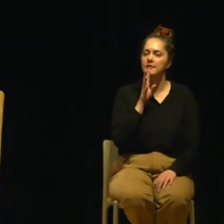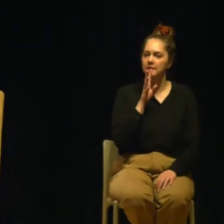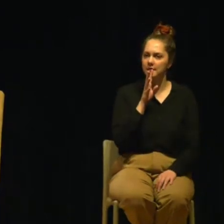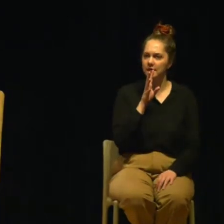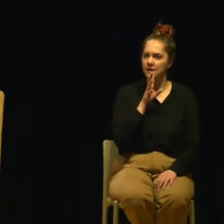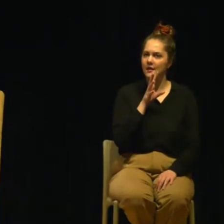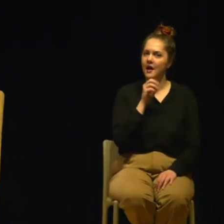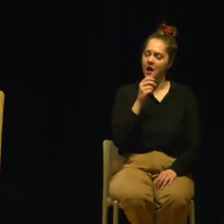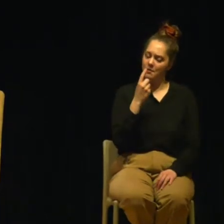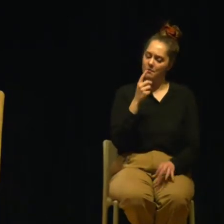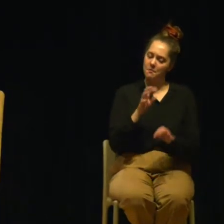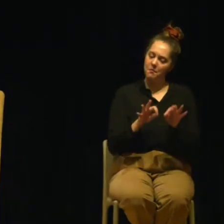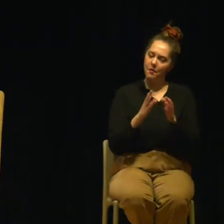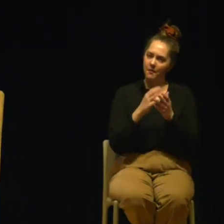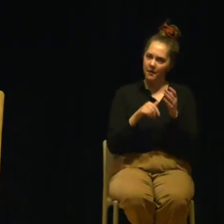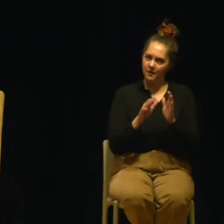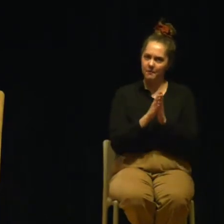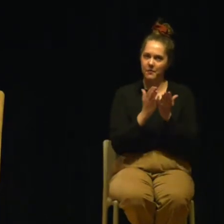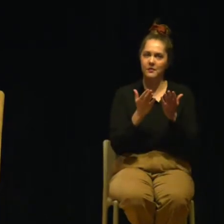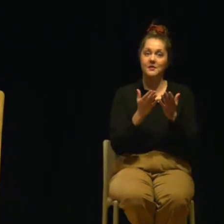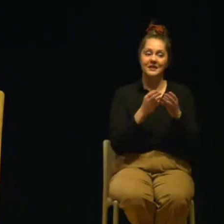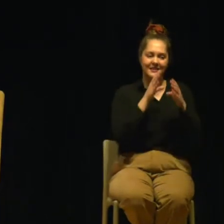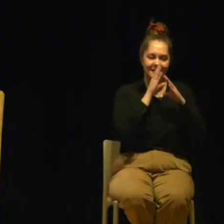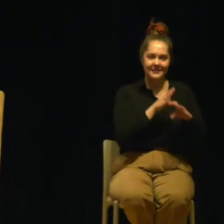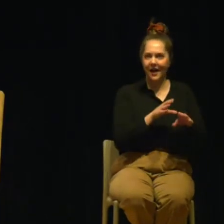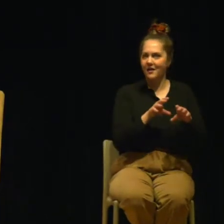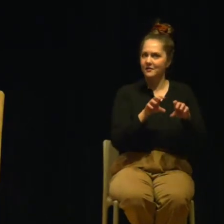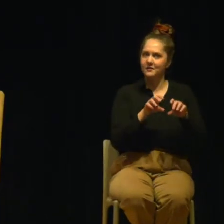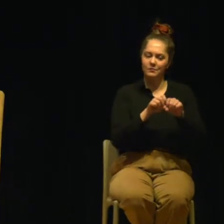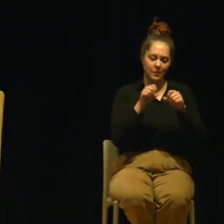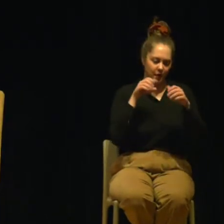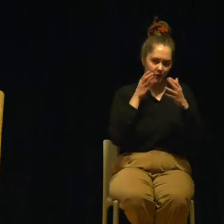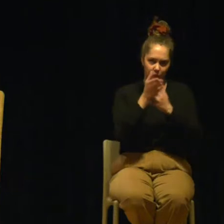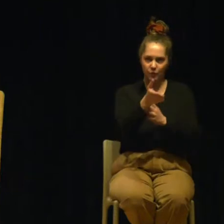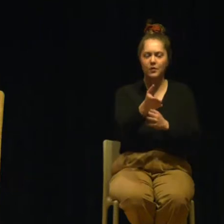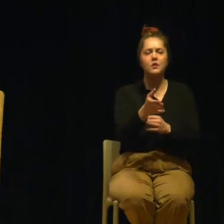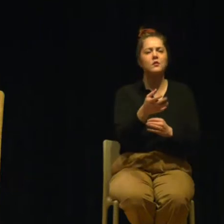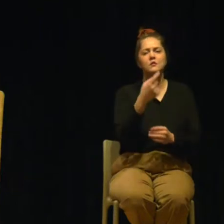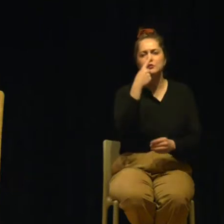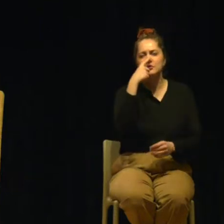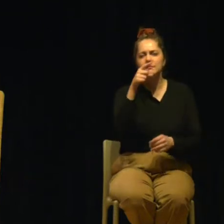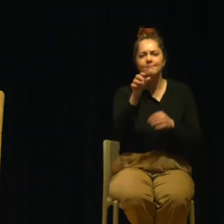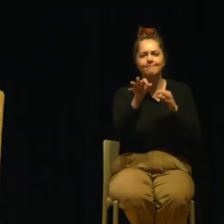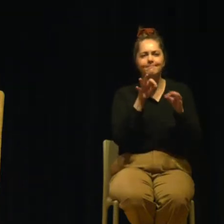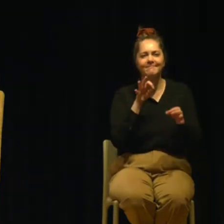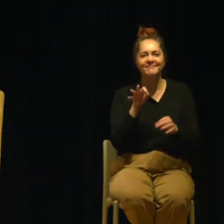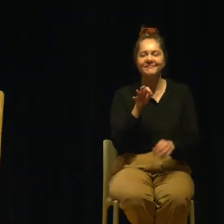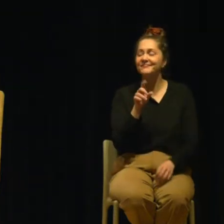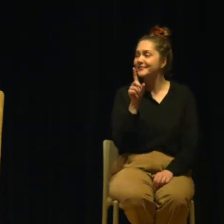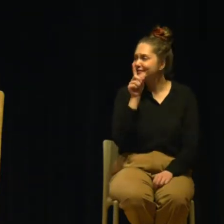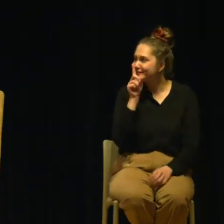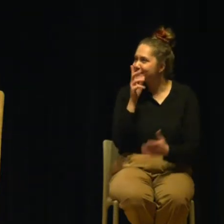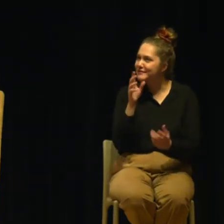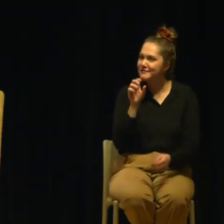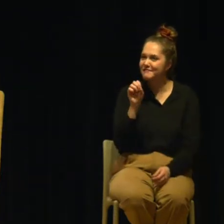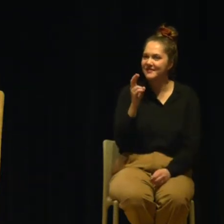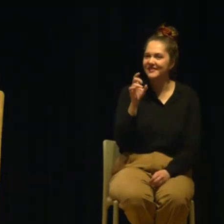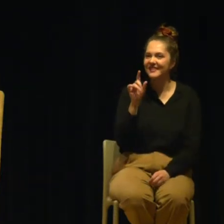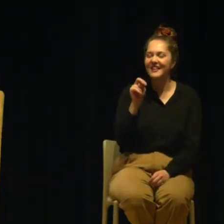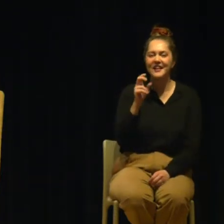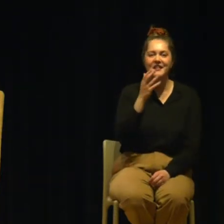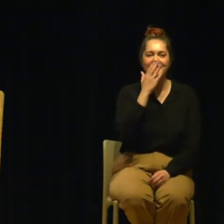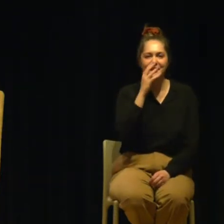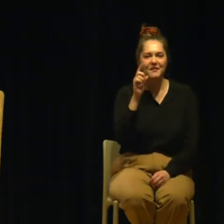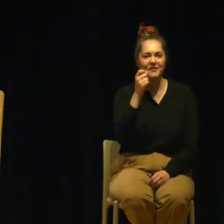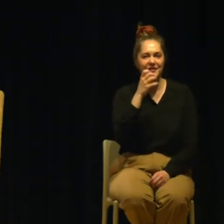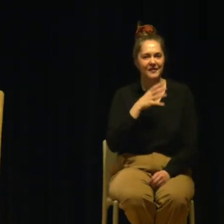a key part of this book is breaking through silence. So can you just share with us what you meant by that? Sure. Thank you very much, Sherilyn. And I have to say thank you to the